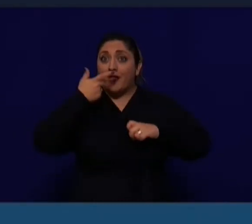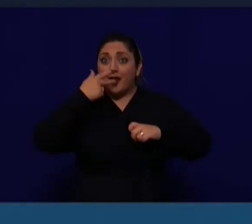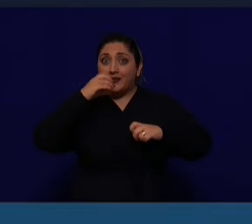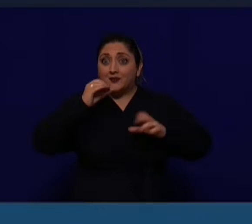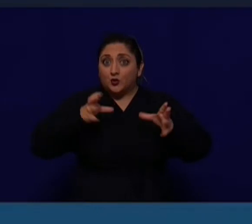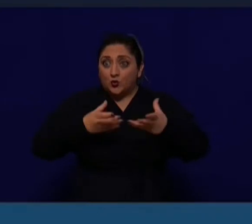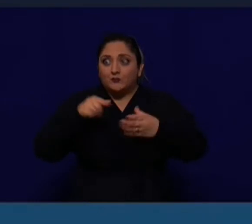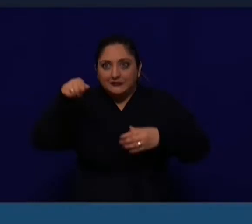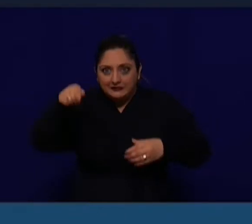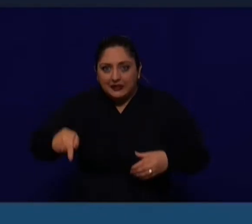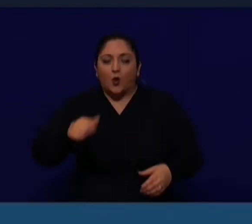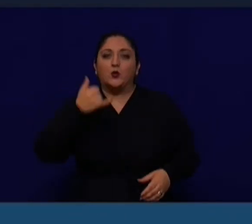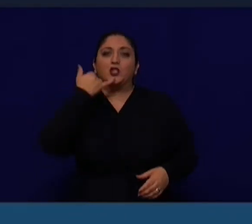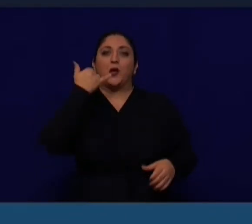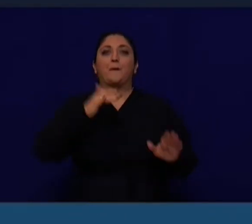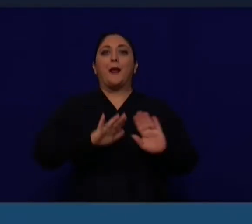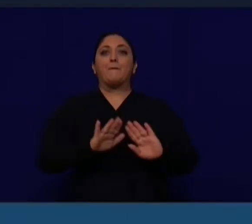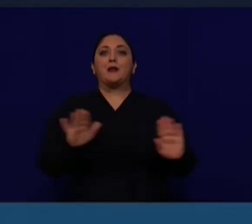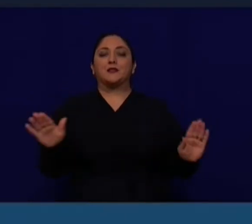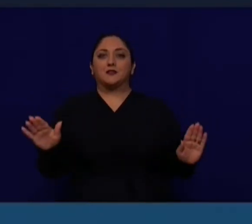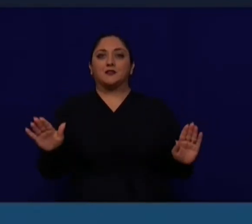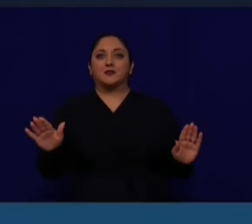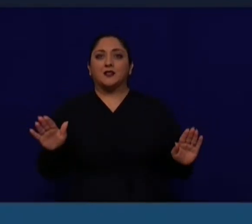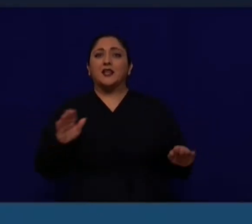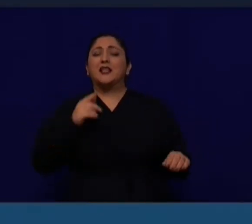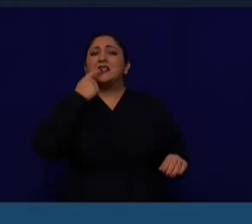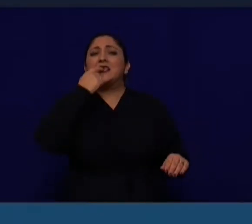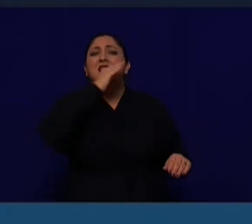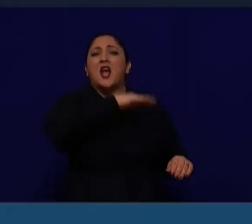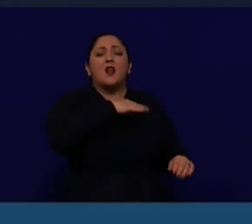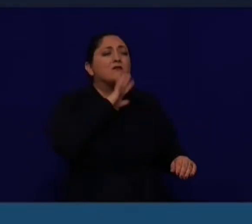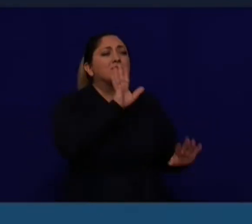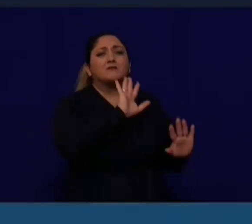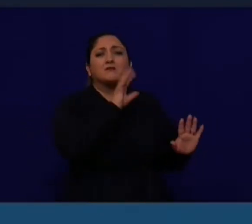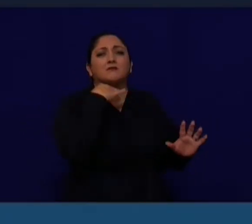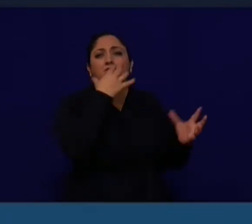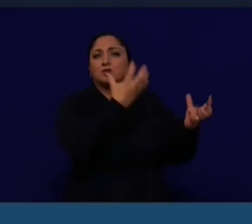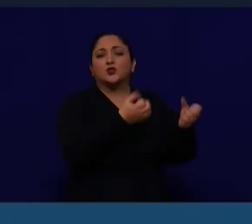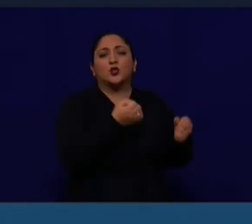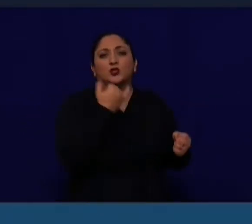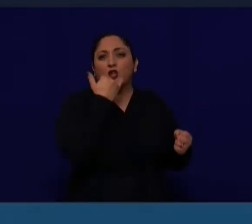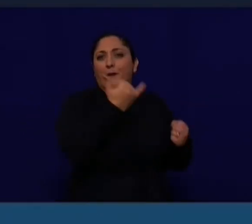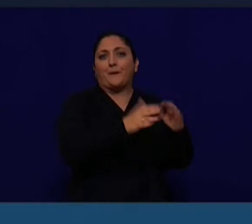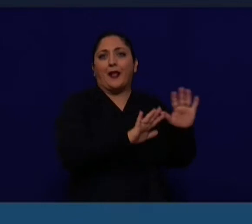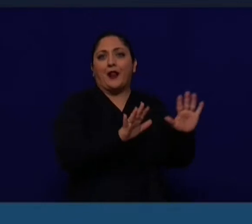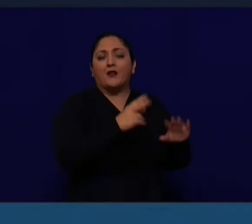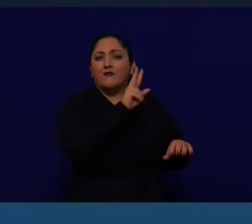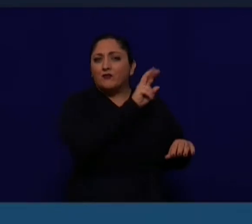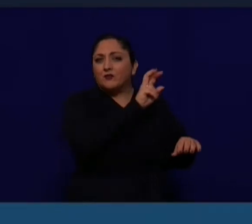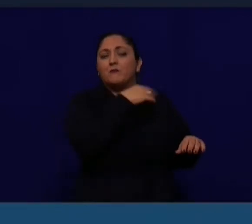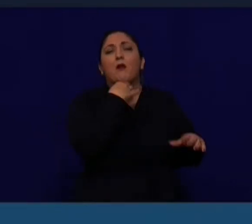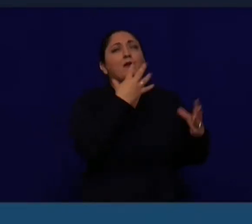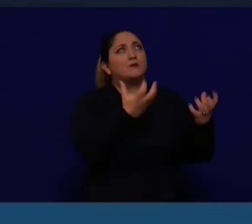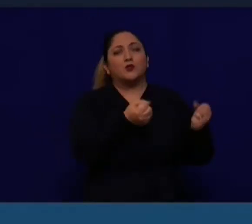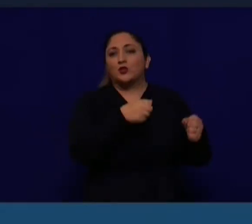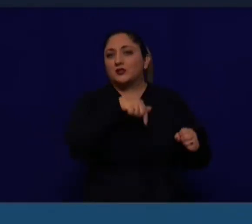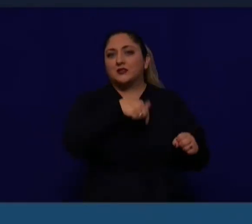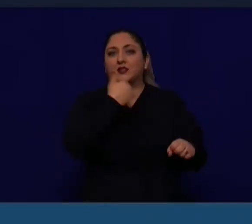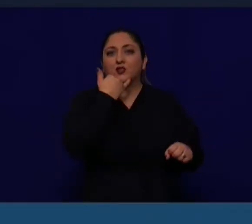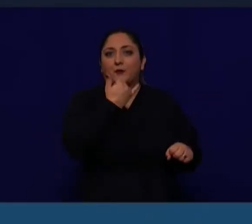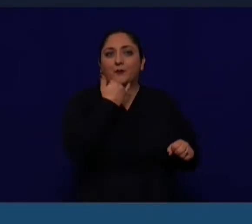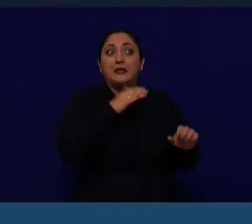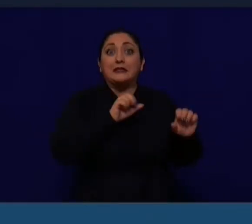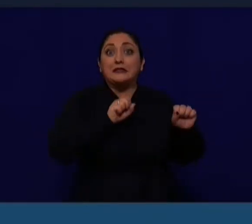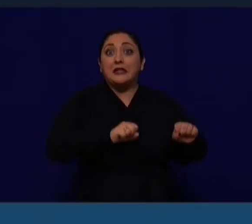huma ma rċivewx l-invit. Dawk in-nies ta' età iżgħar u anke l-vulnerabbli aħna għadna għaddejjin